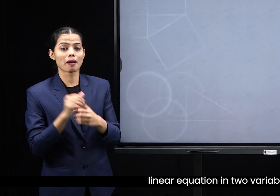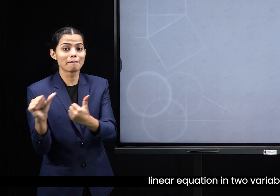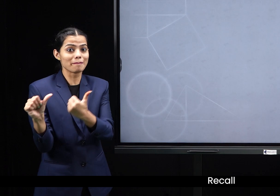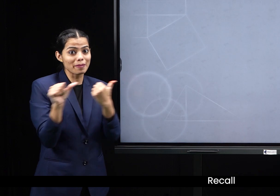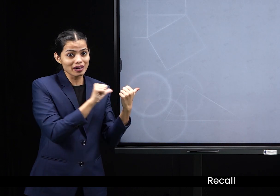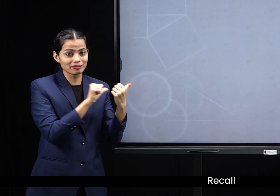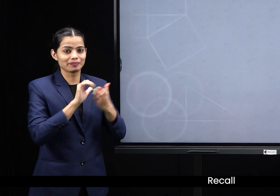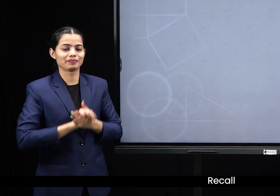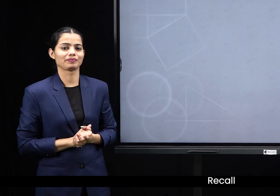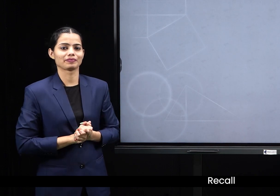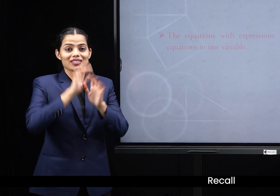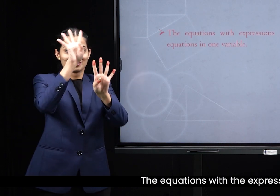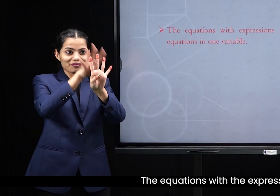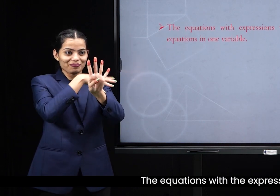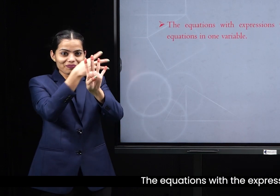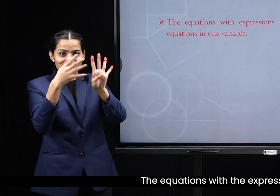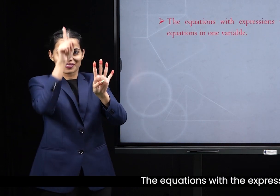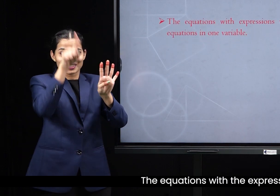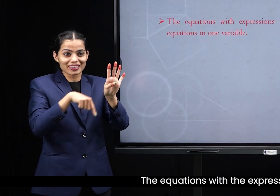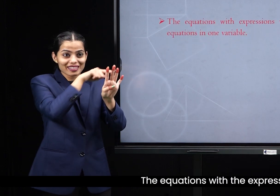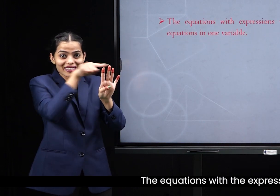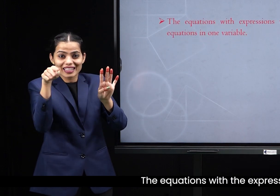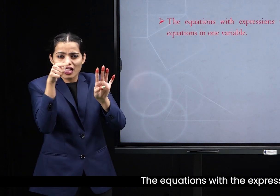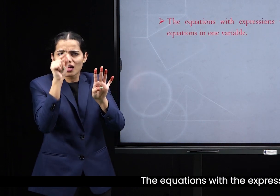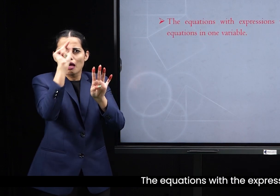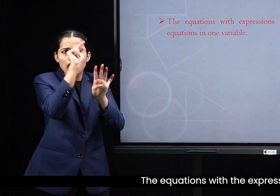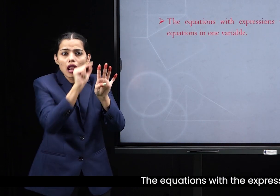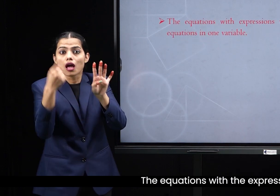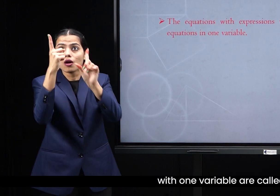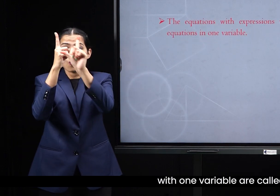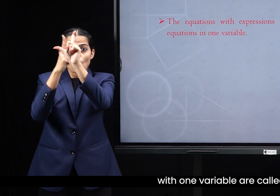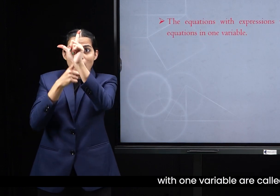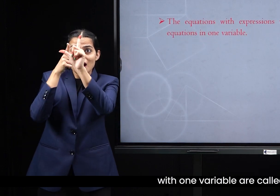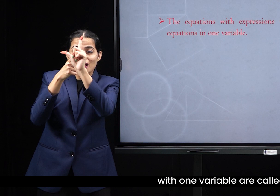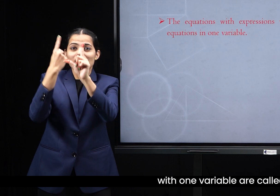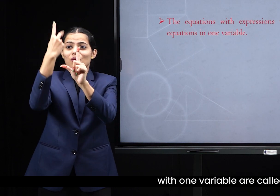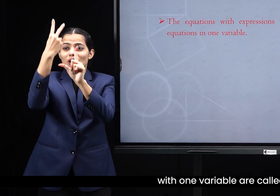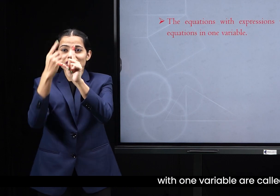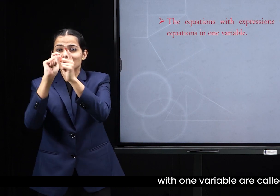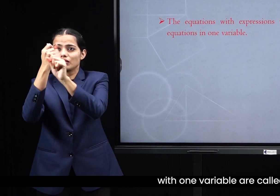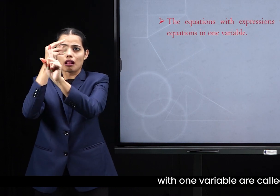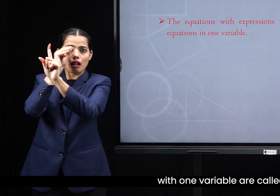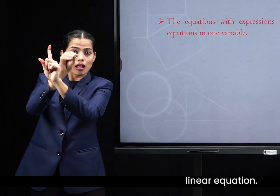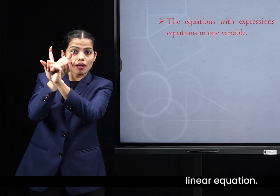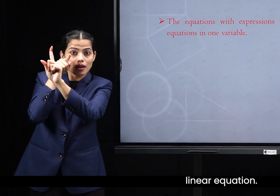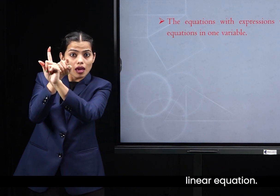Recall, the equations with expressions with one variable are called linear